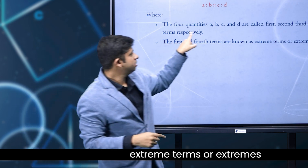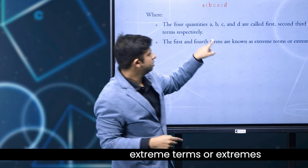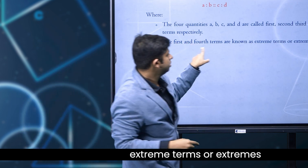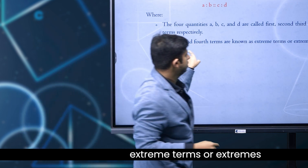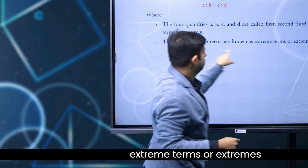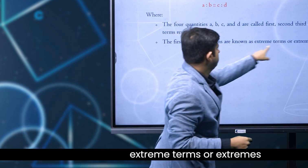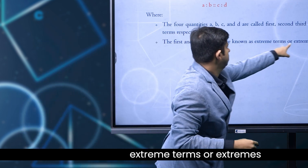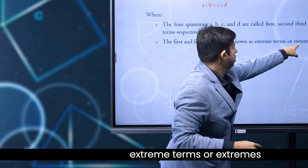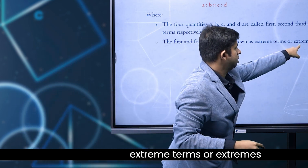extremes.